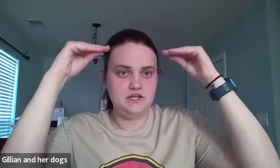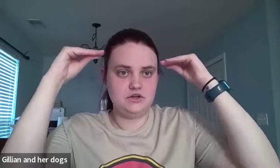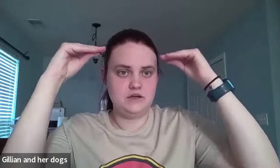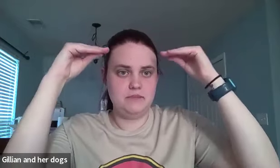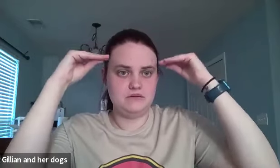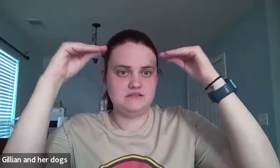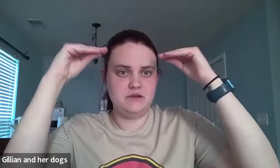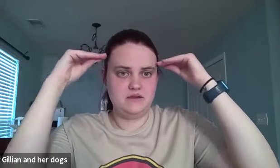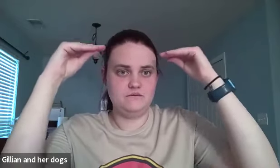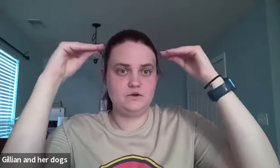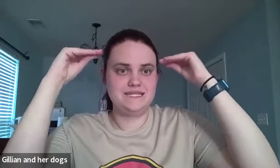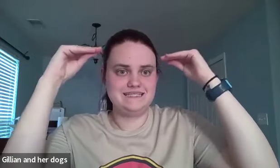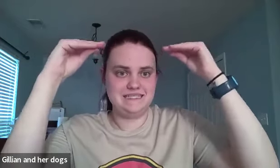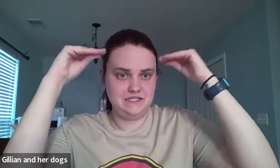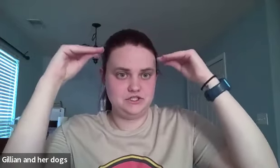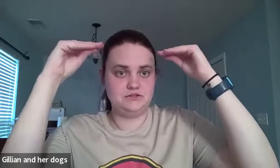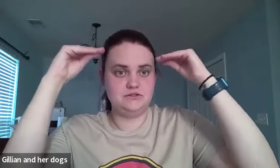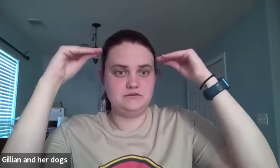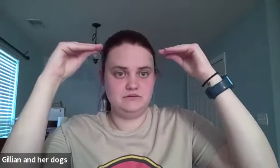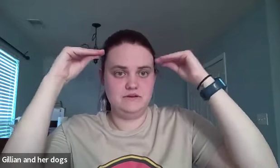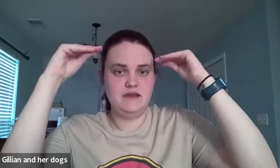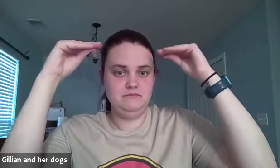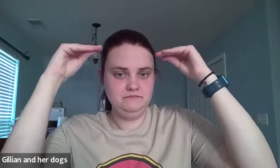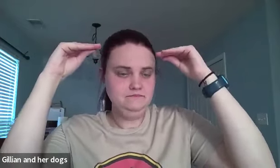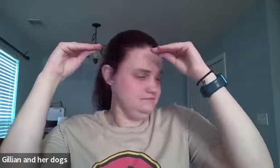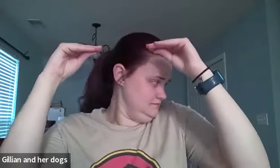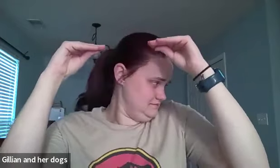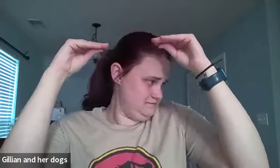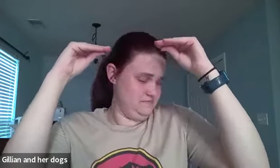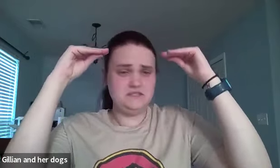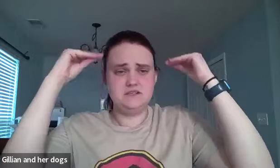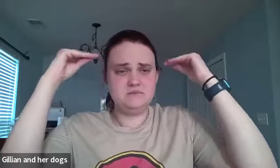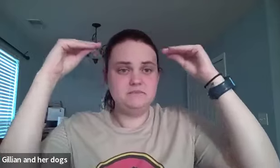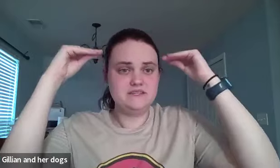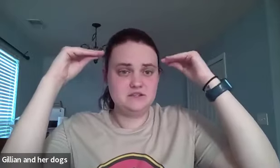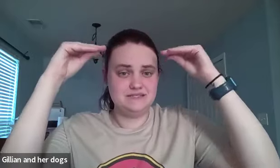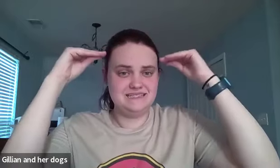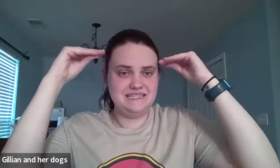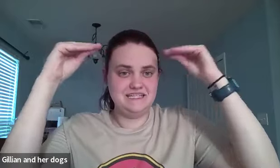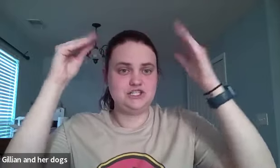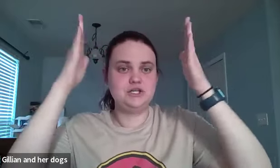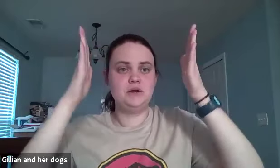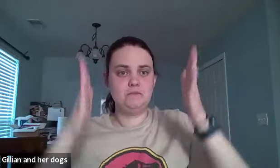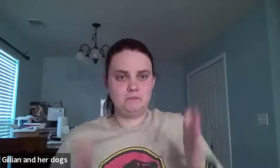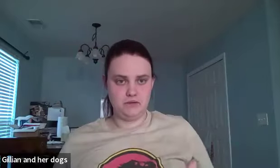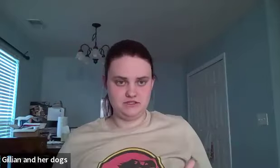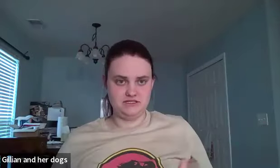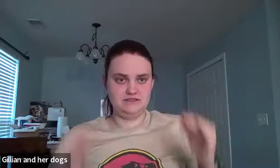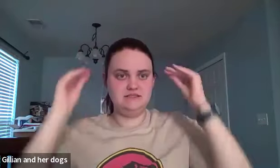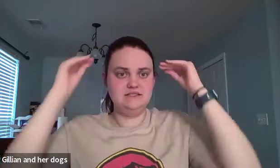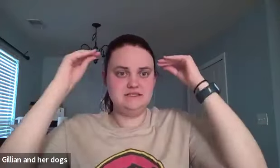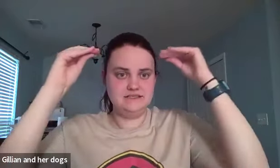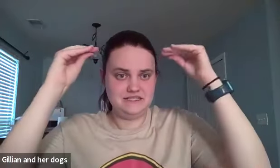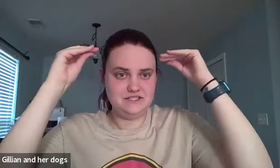and you're going to bounce it back and forth. Teach. Okay. Oh, excuse me. So it's teach, person,